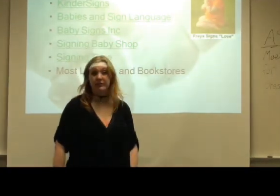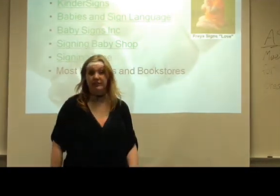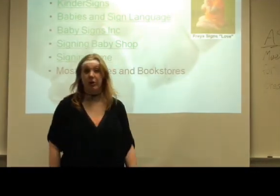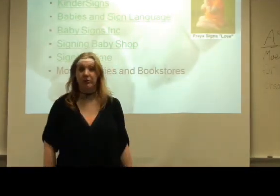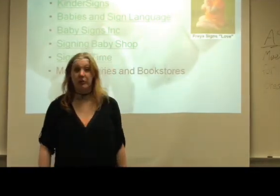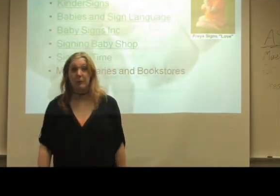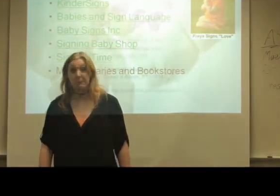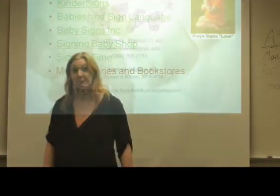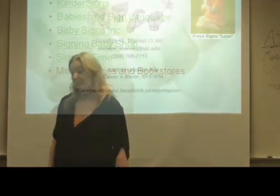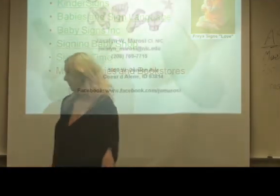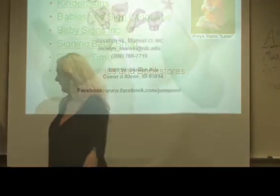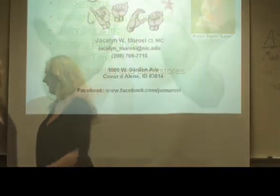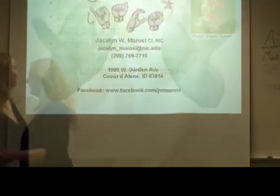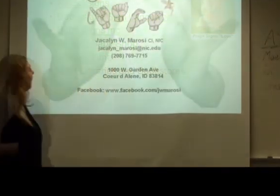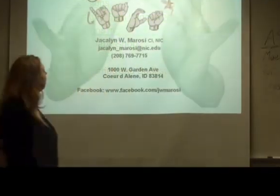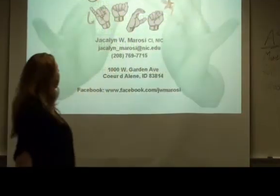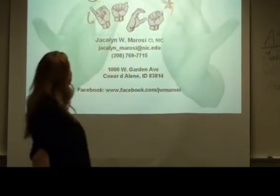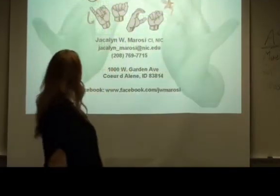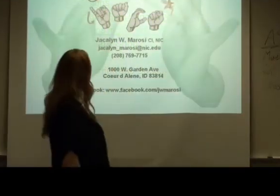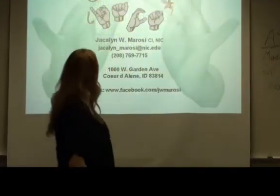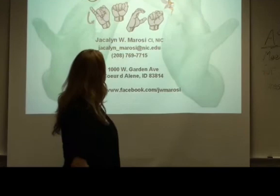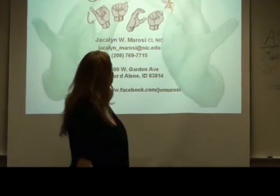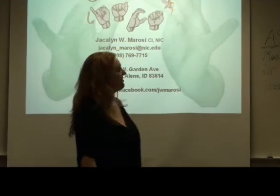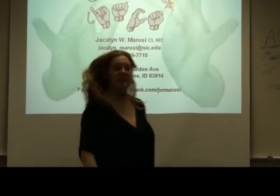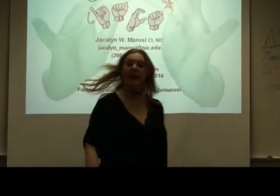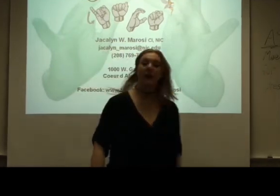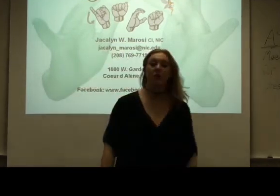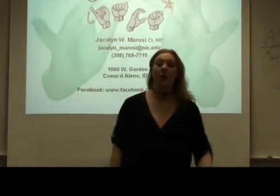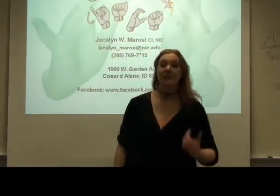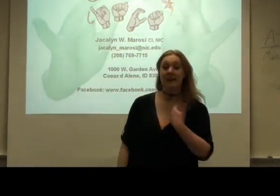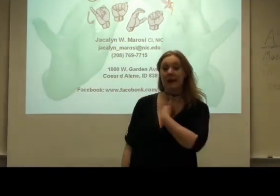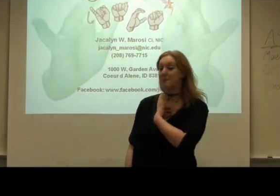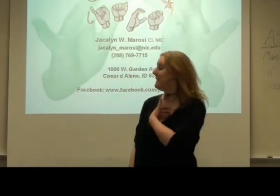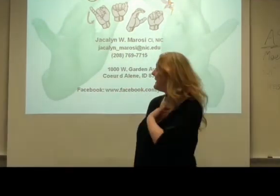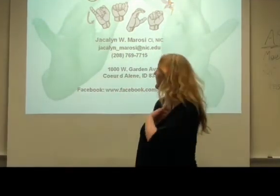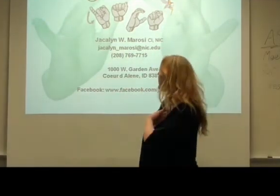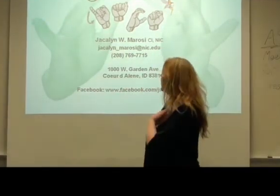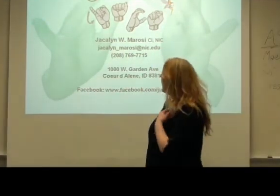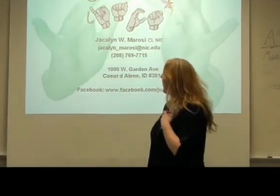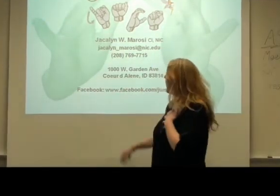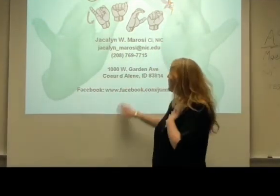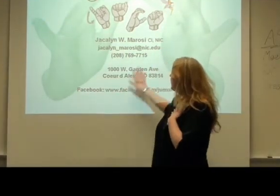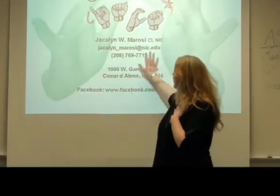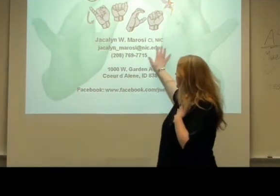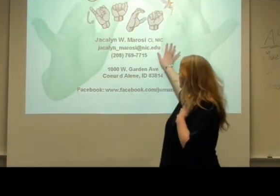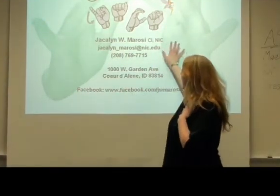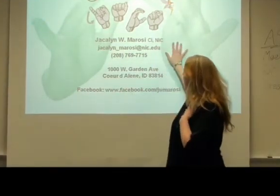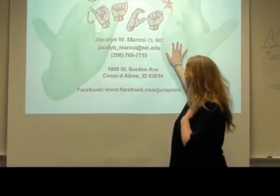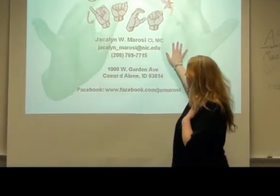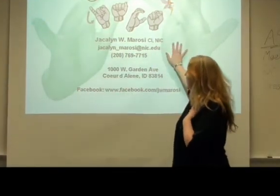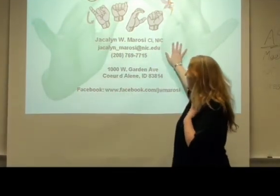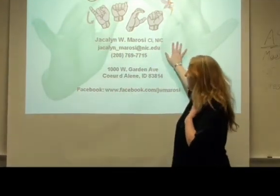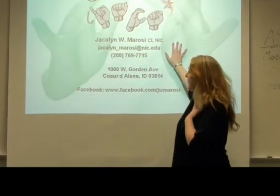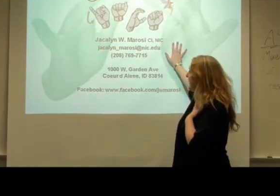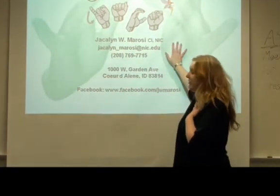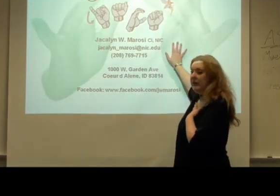resources also. Lastly, just how to contact me. This is my contact information here